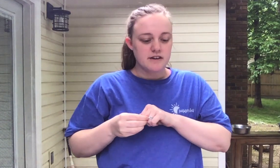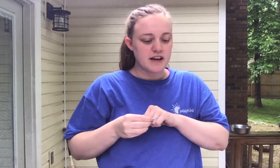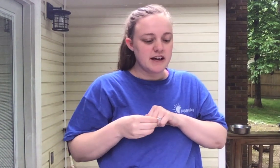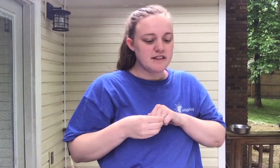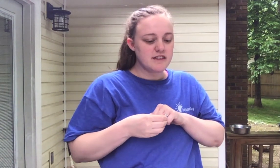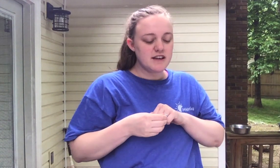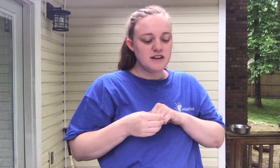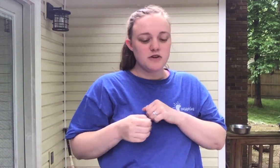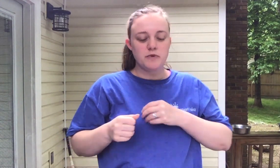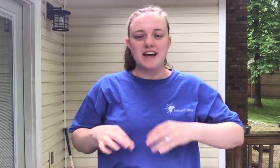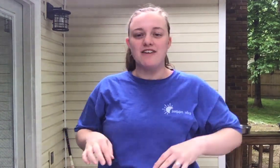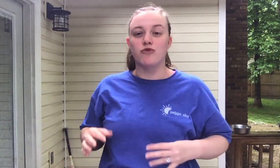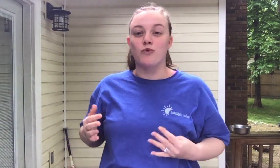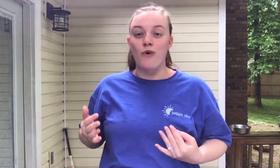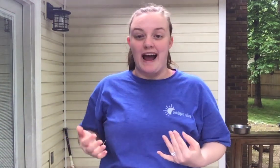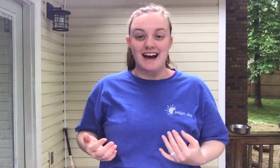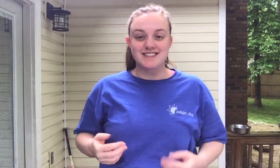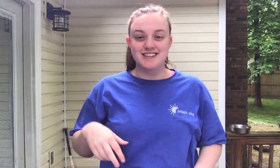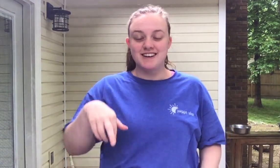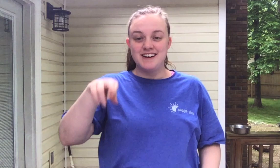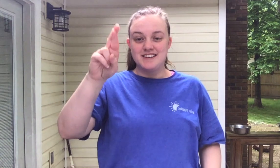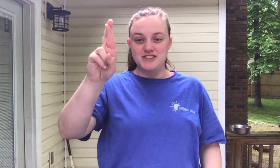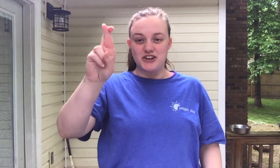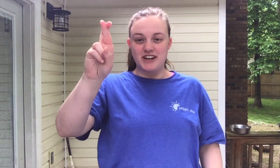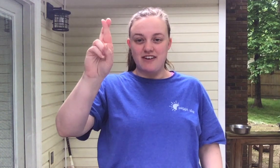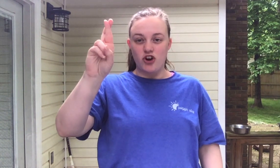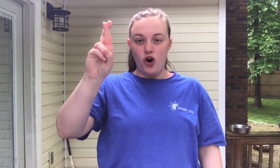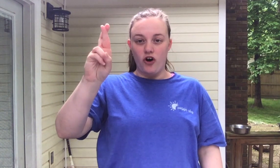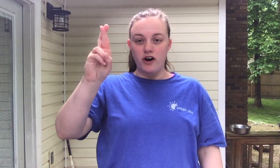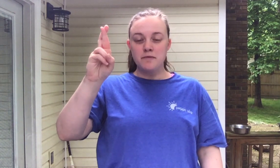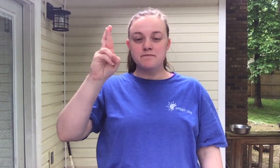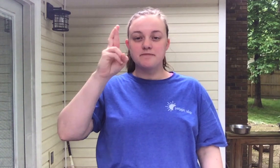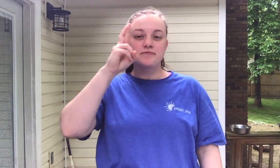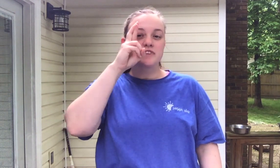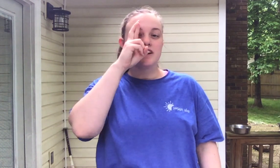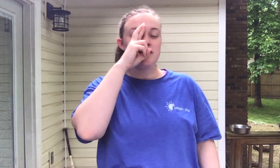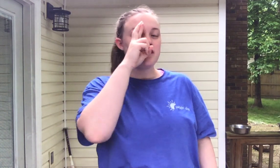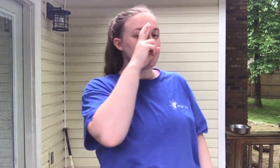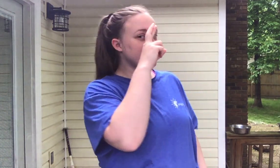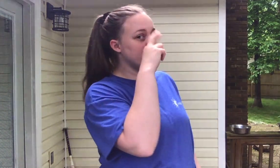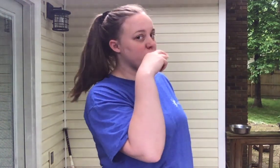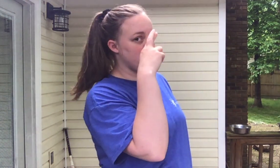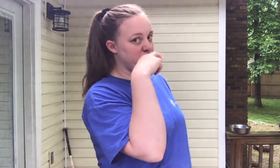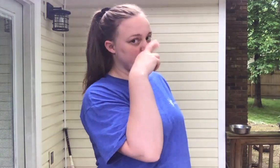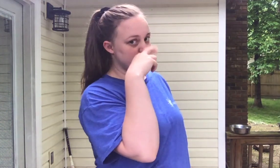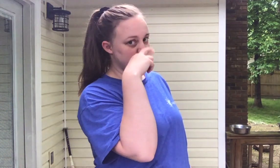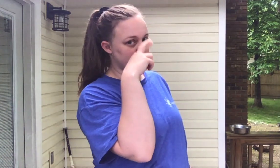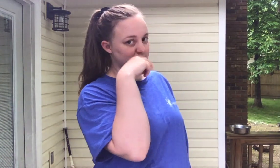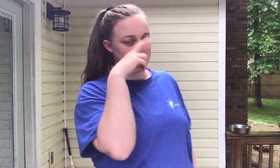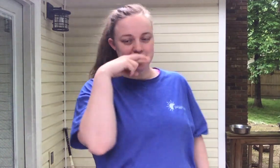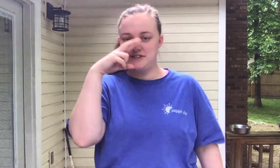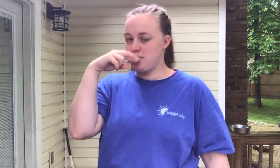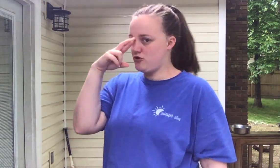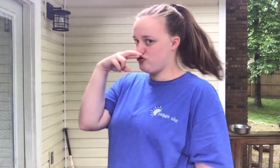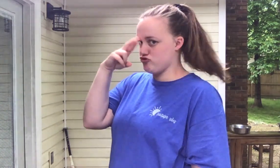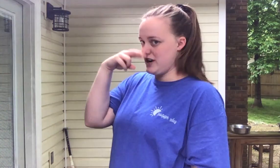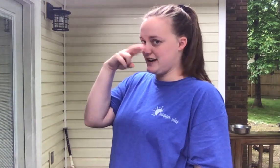Okay, then we have rat. So you're going to have an R, and then you're going to rub it against your nose. Rat.